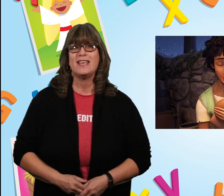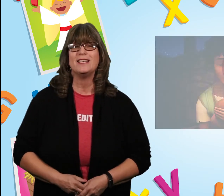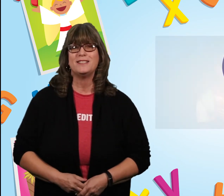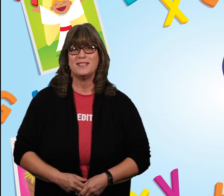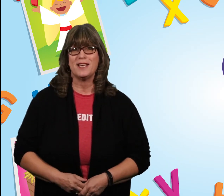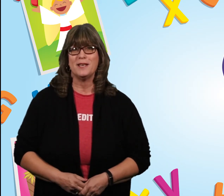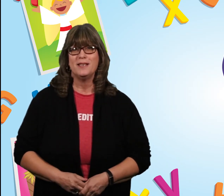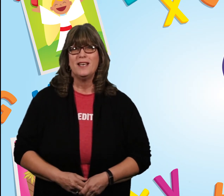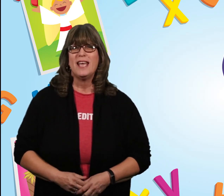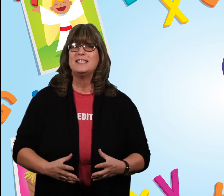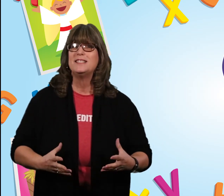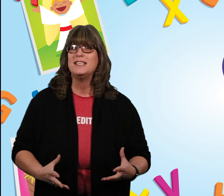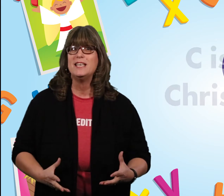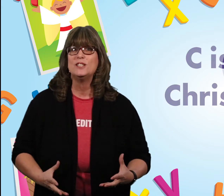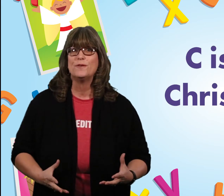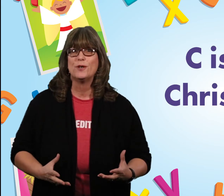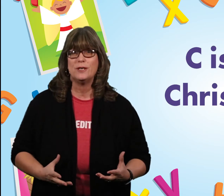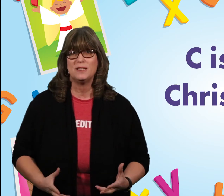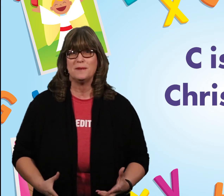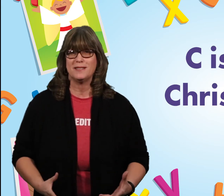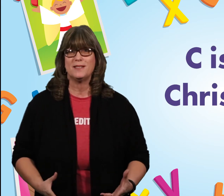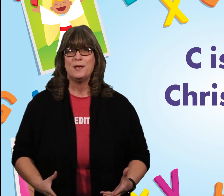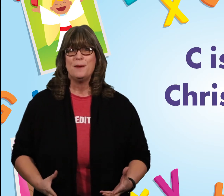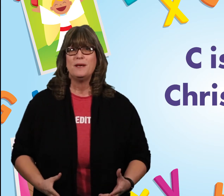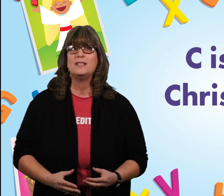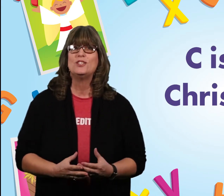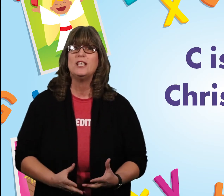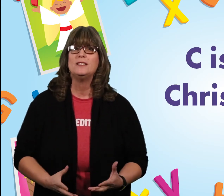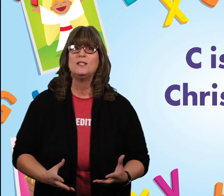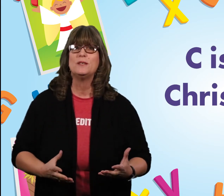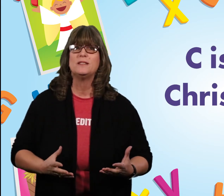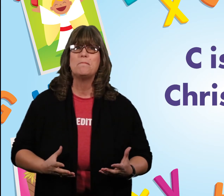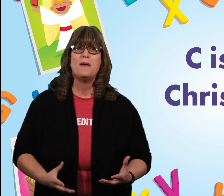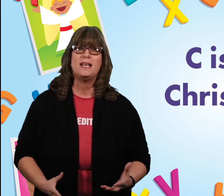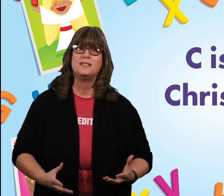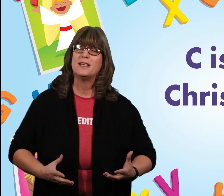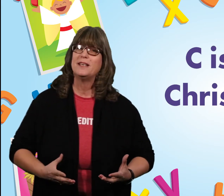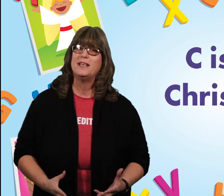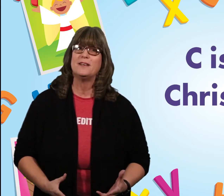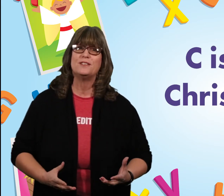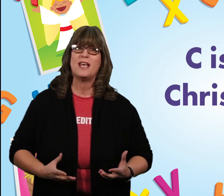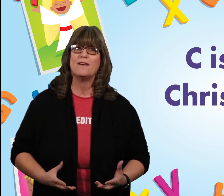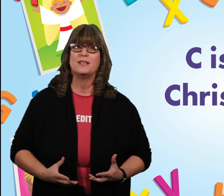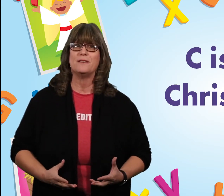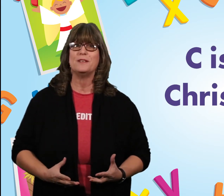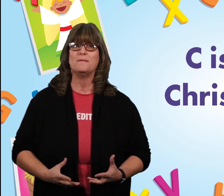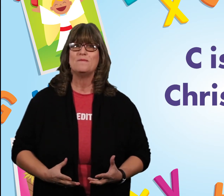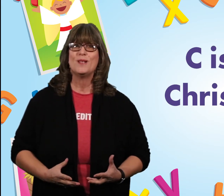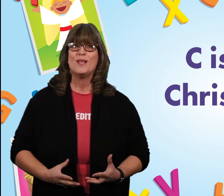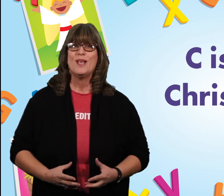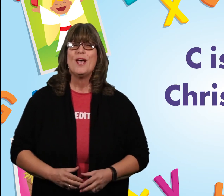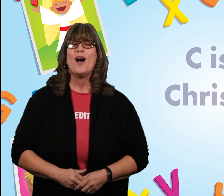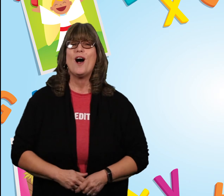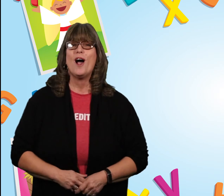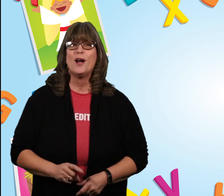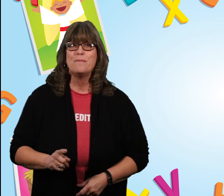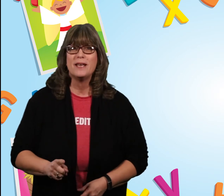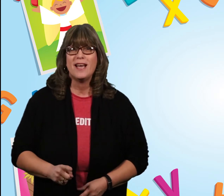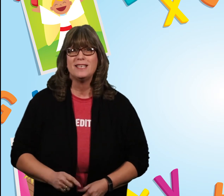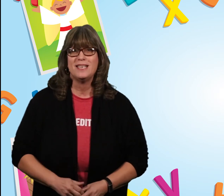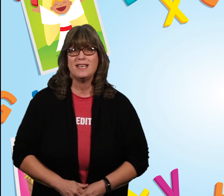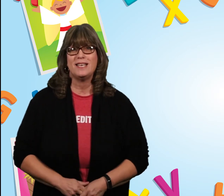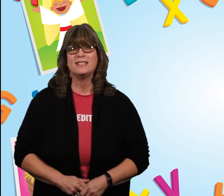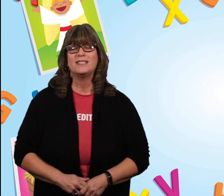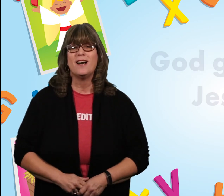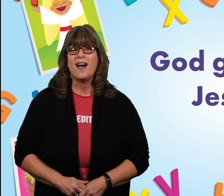today is C And C is for Christmas Because Jesus was the best gift ever given Our